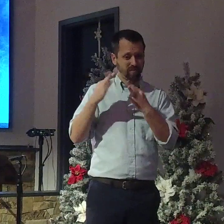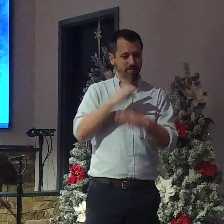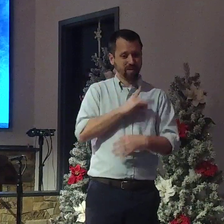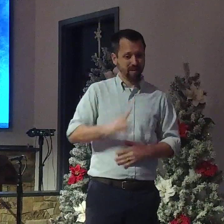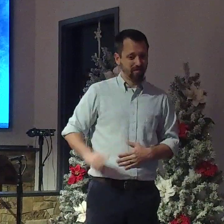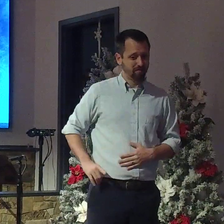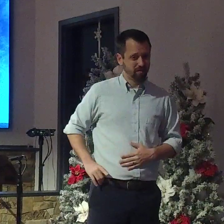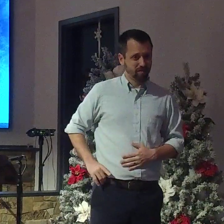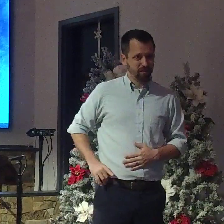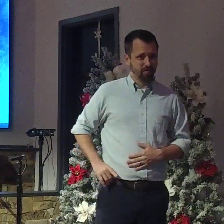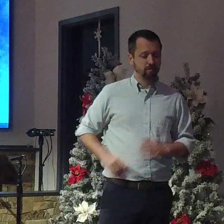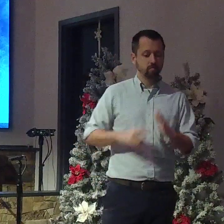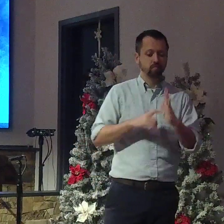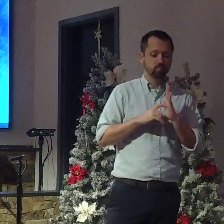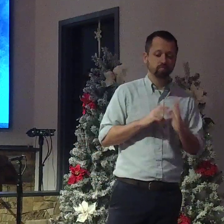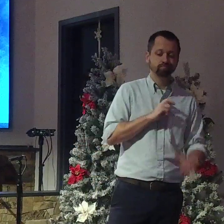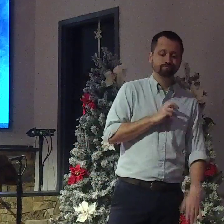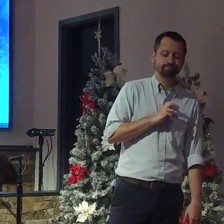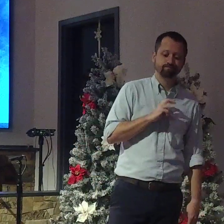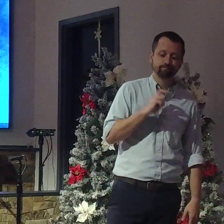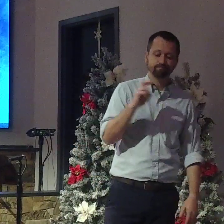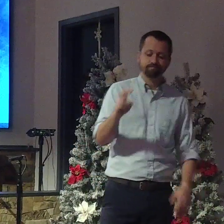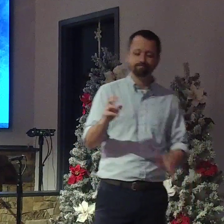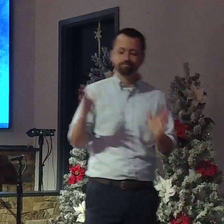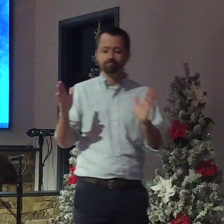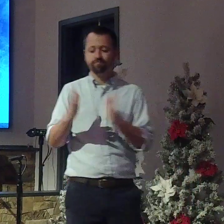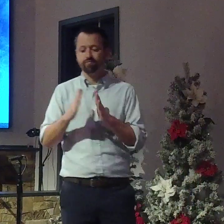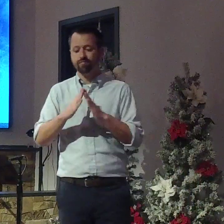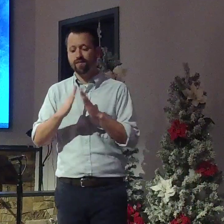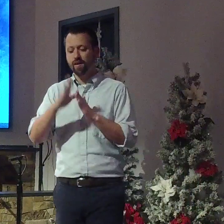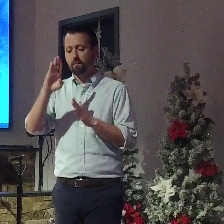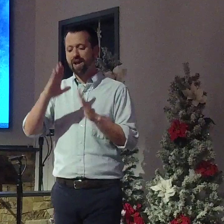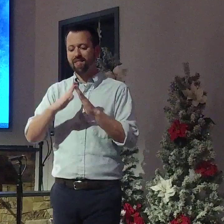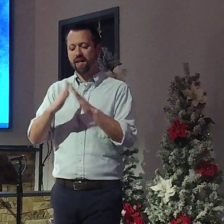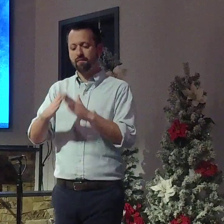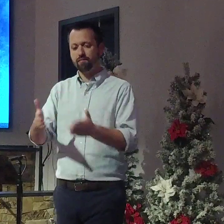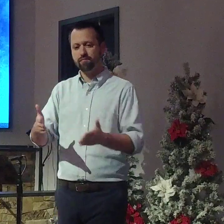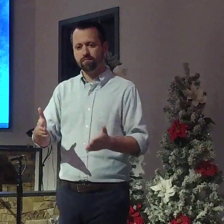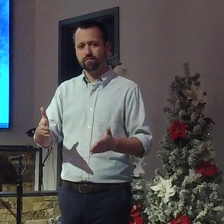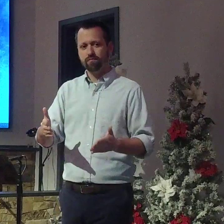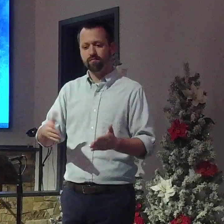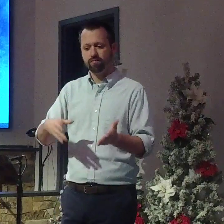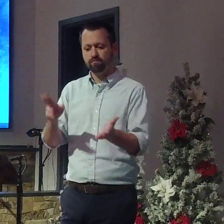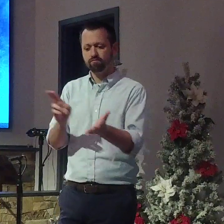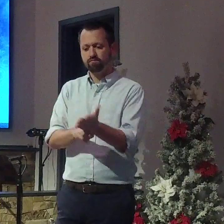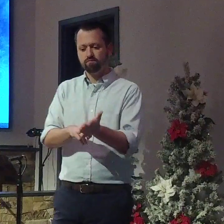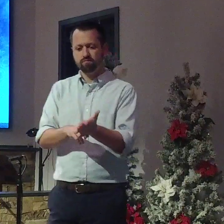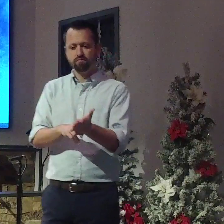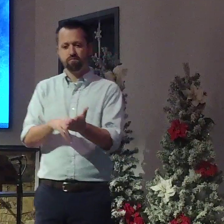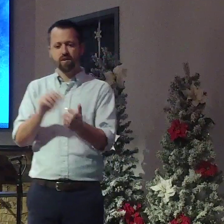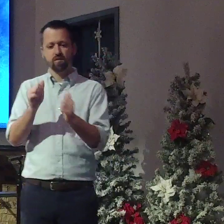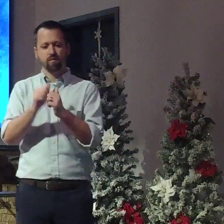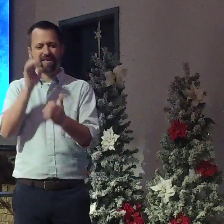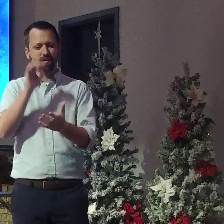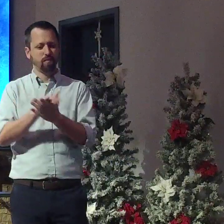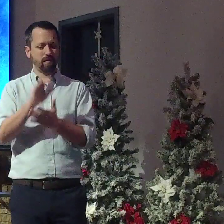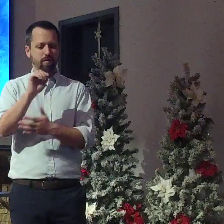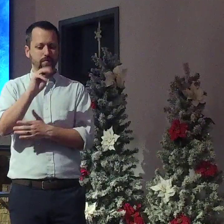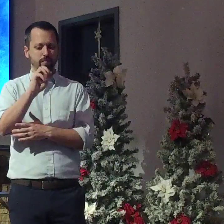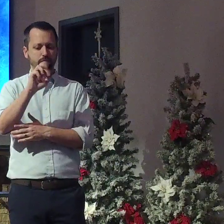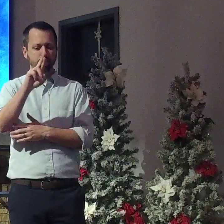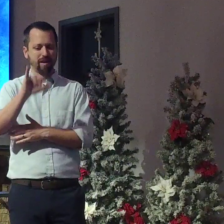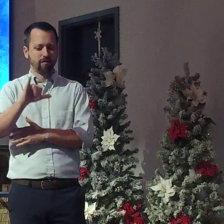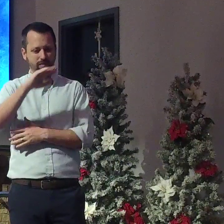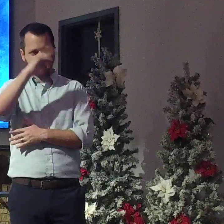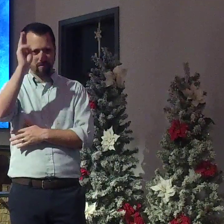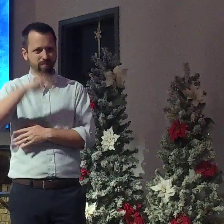register. And, you know, that census, we still, in our walk through Bethlehem, we give everybody that comes to register, we give them a